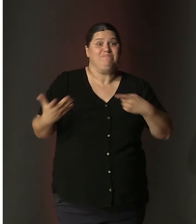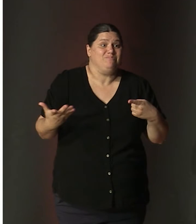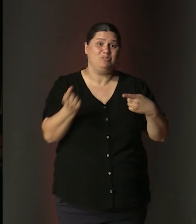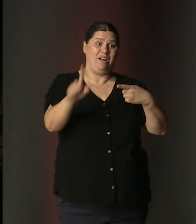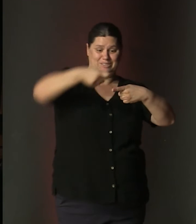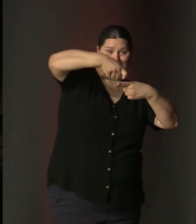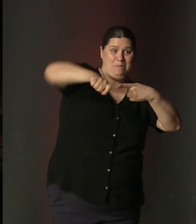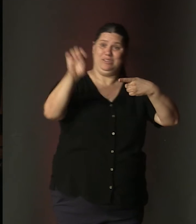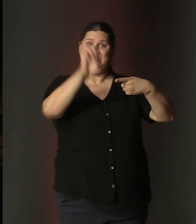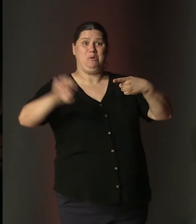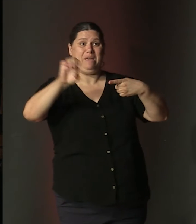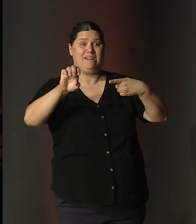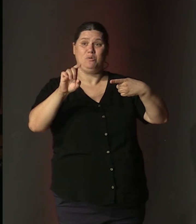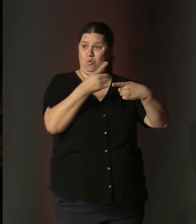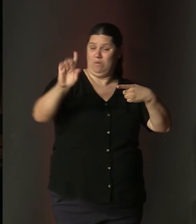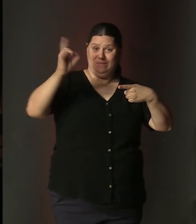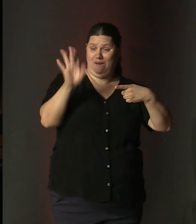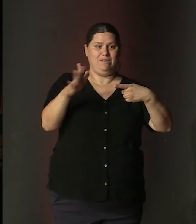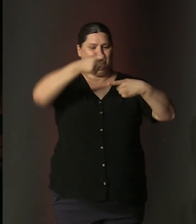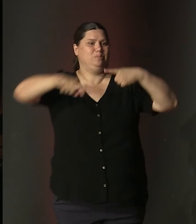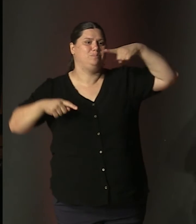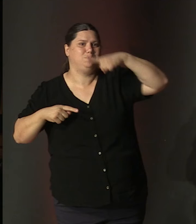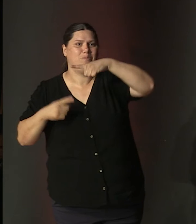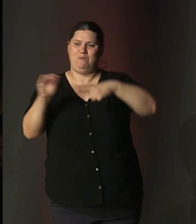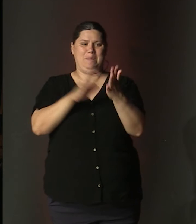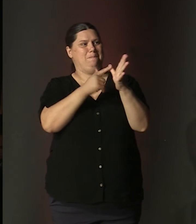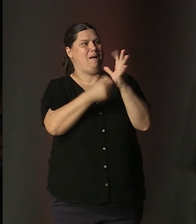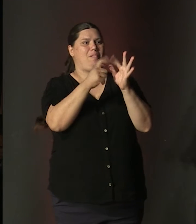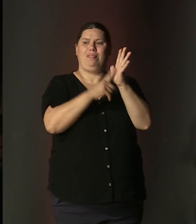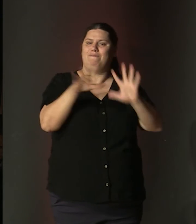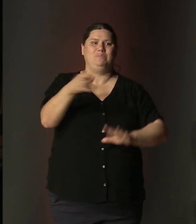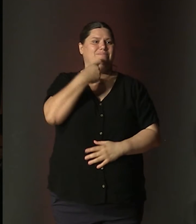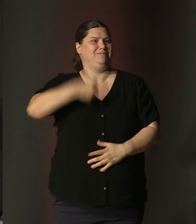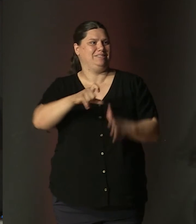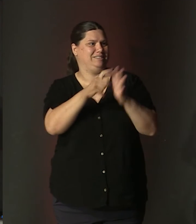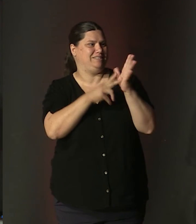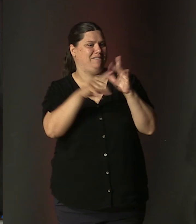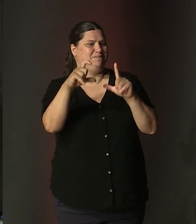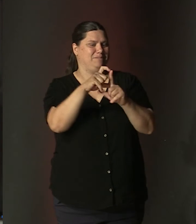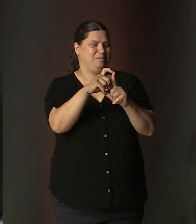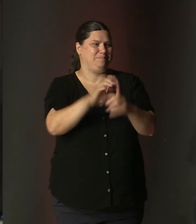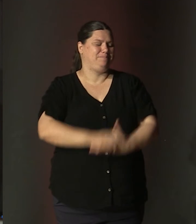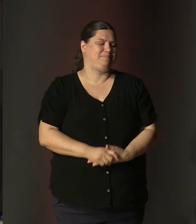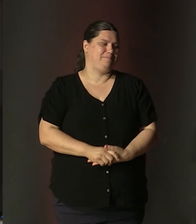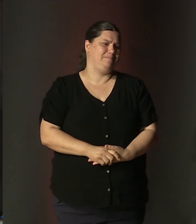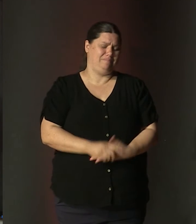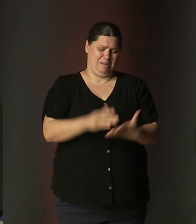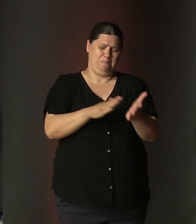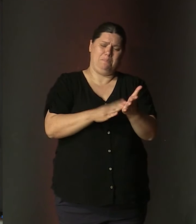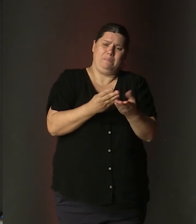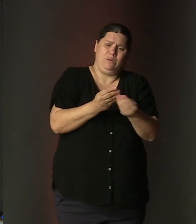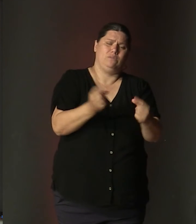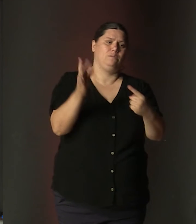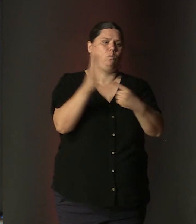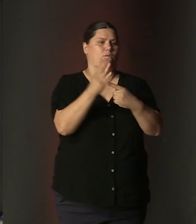Yes, there are Europeans today who literally brush their teeth with the marble of David. Minerals matter to sustainable